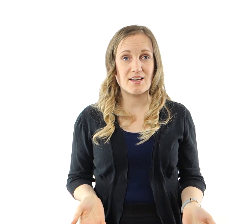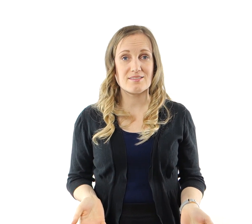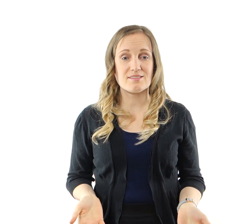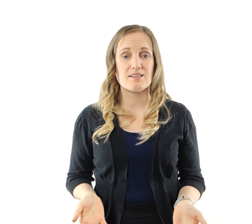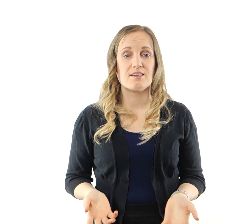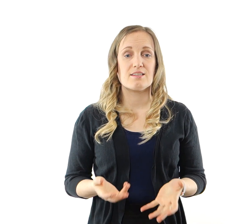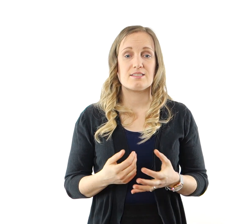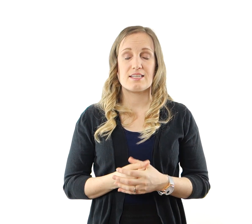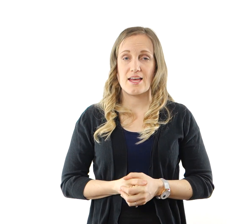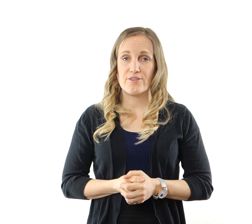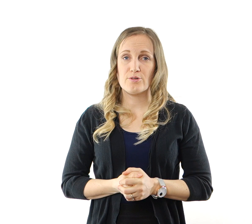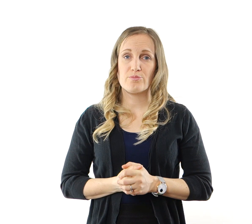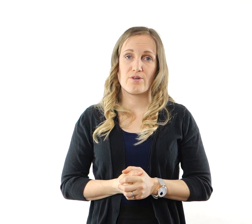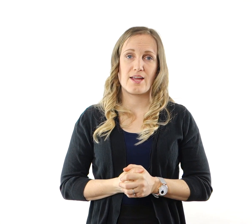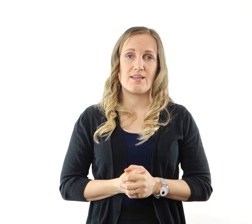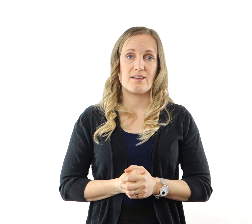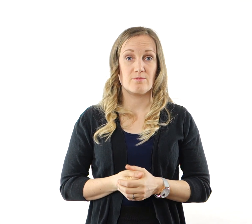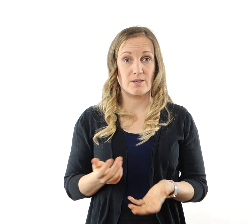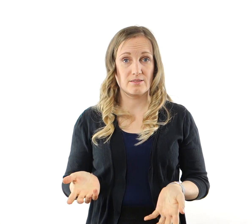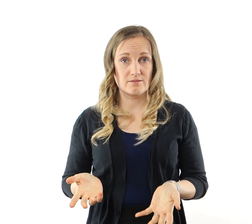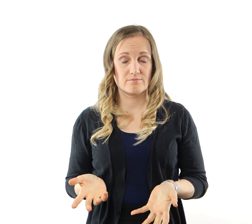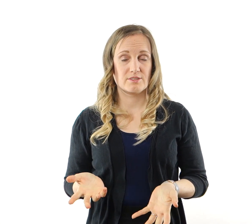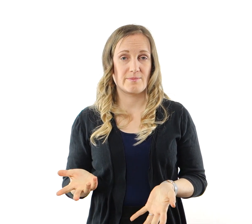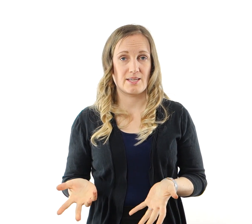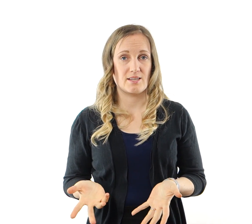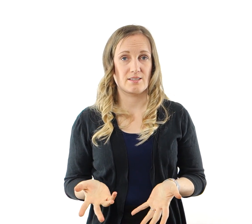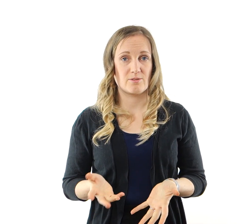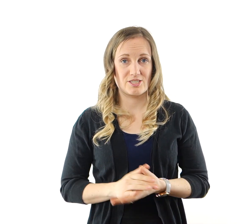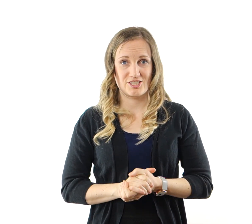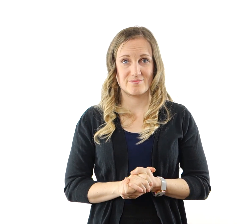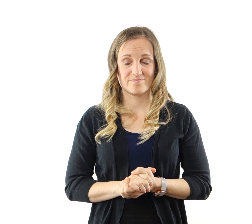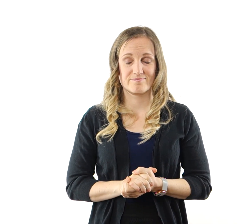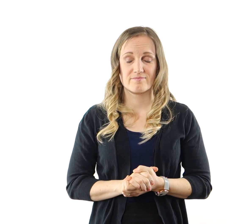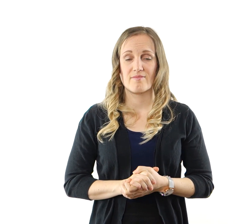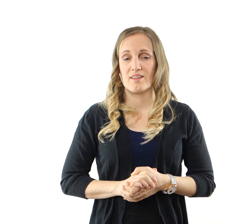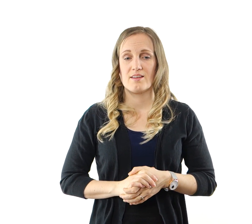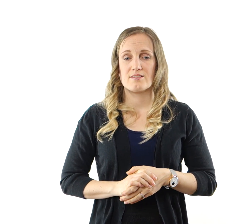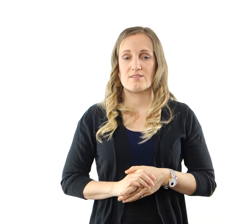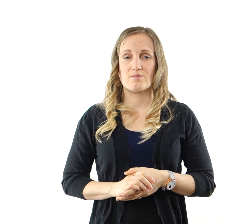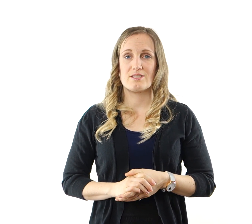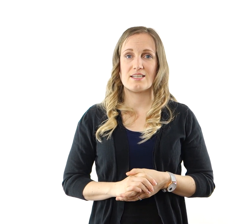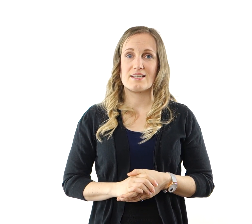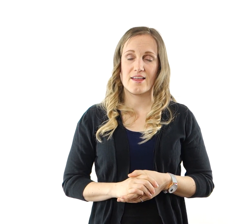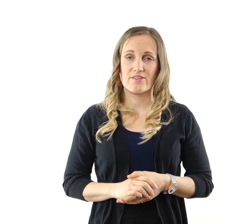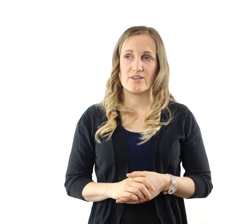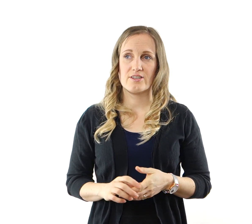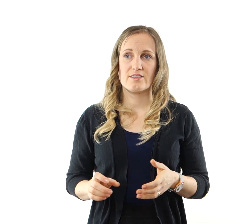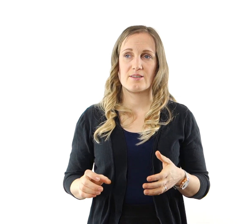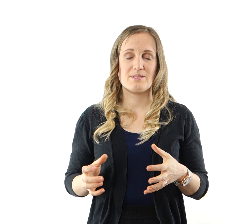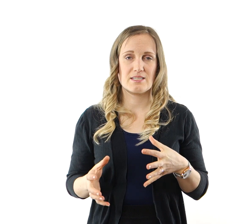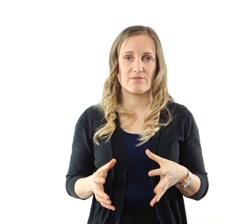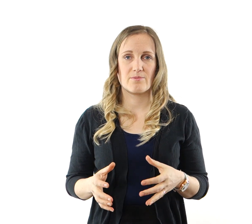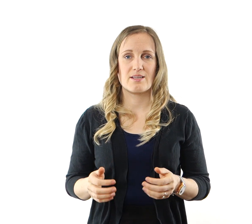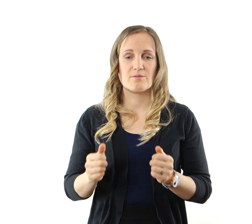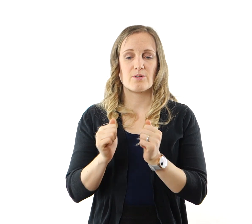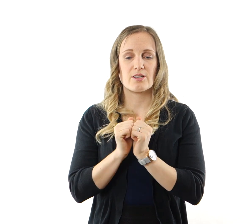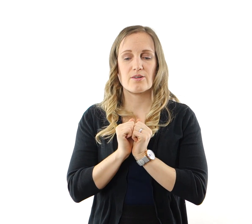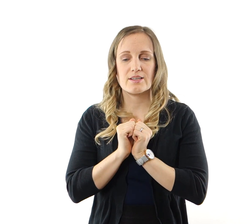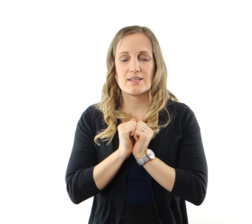signs: together, pray, and will, to make it a question. So together can be done different ways. We're going to go like